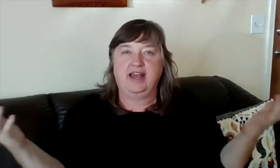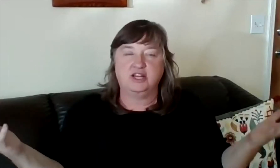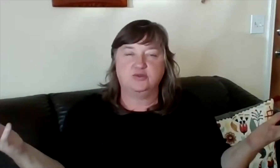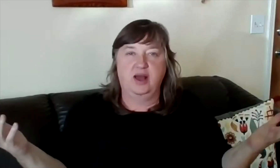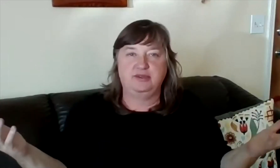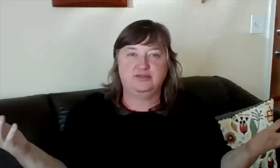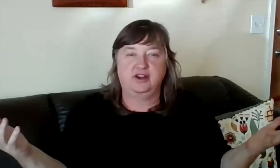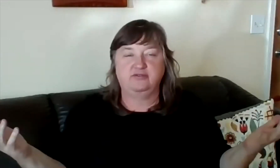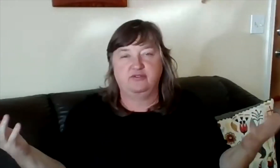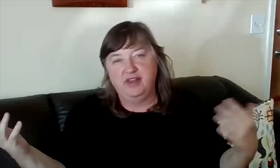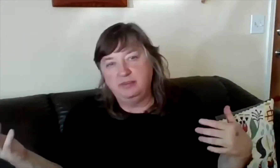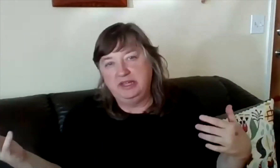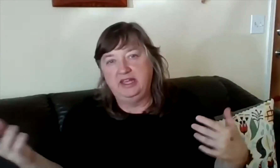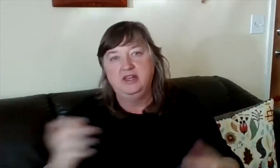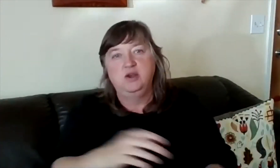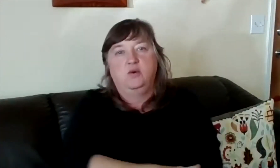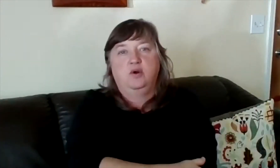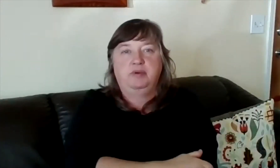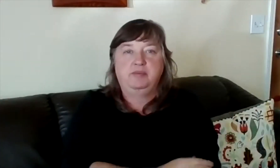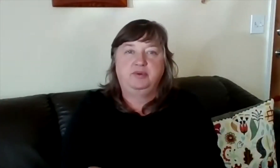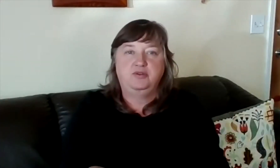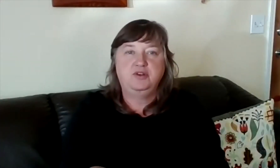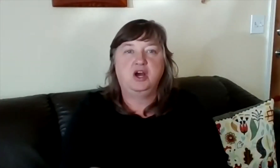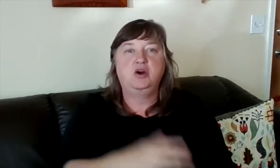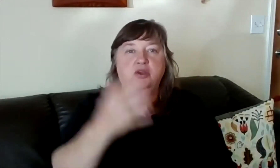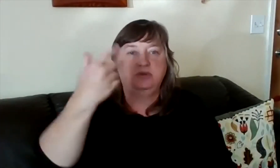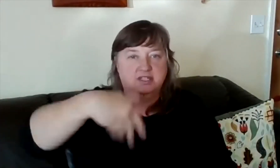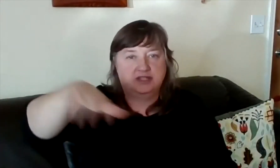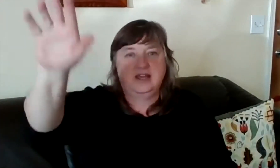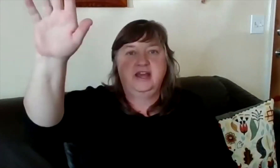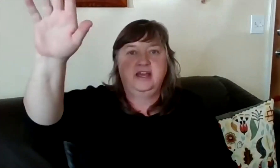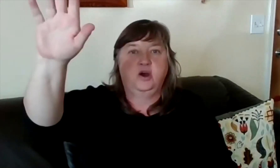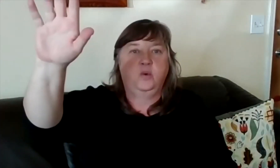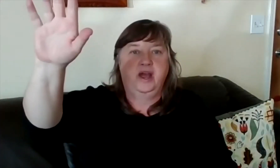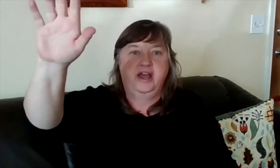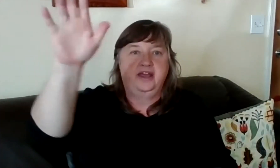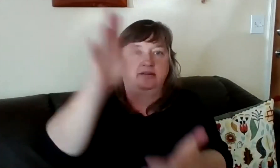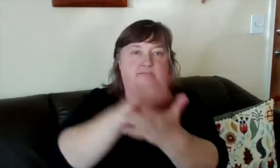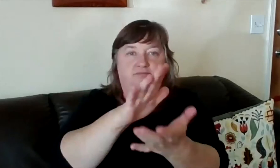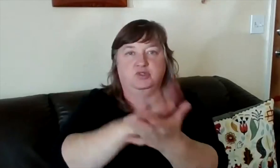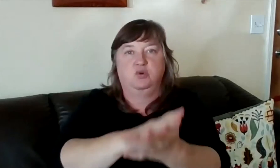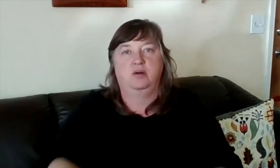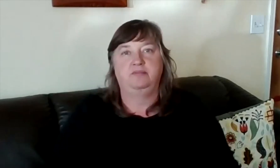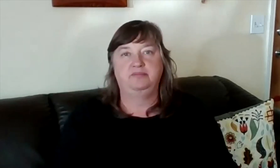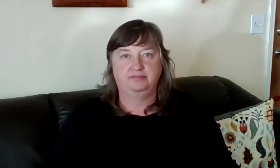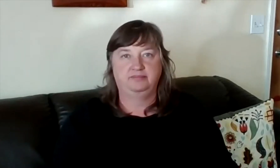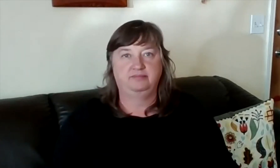casual atmosphere of a family or people you know, you would just say away, school.